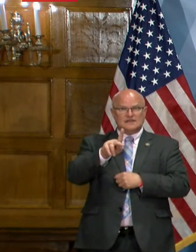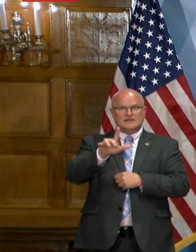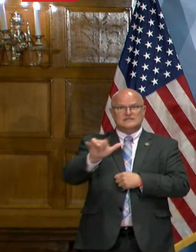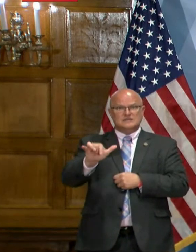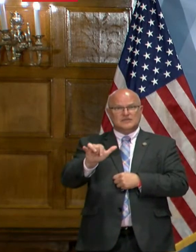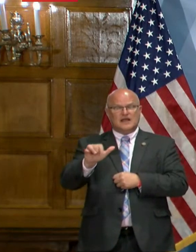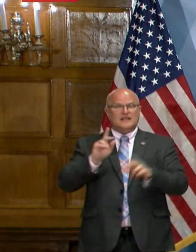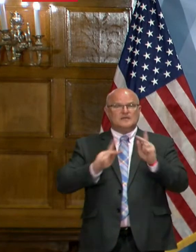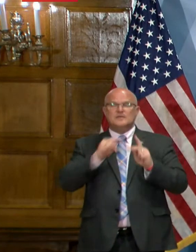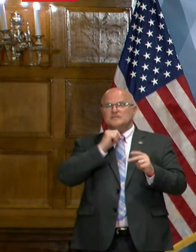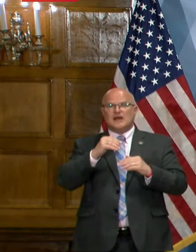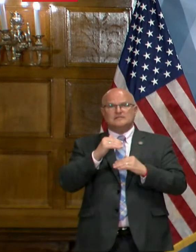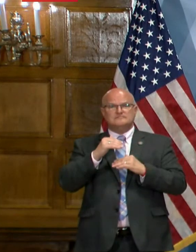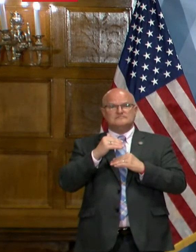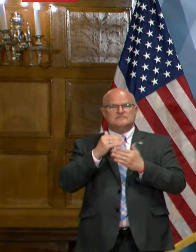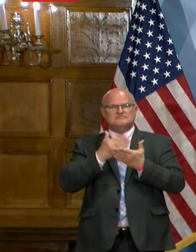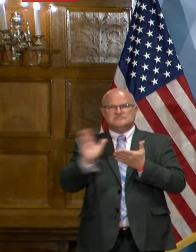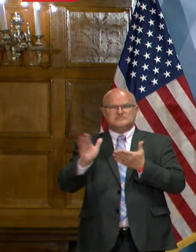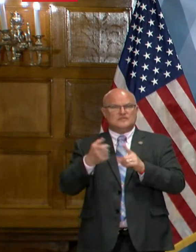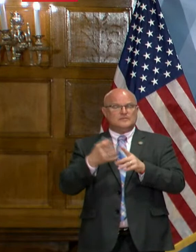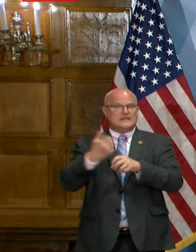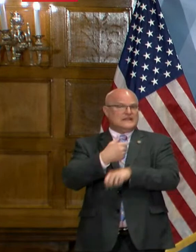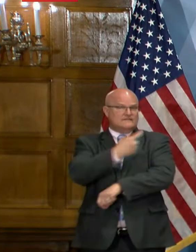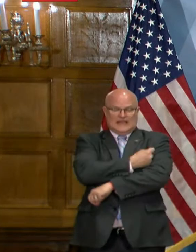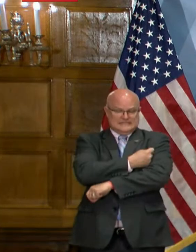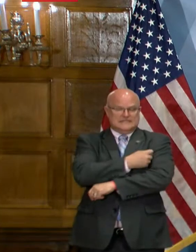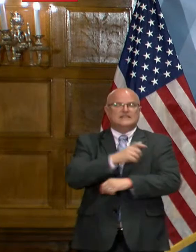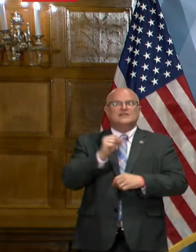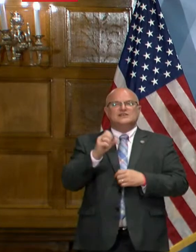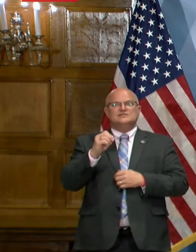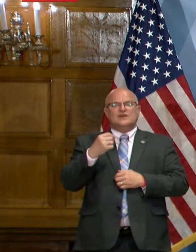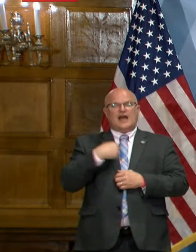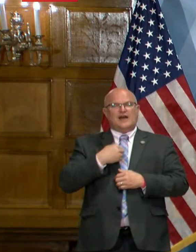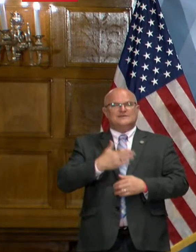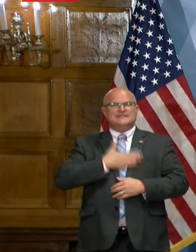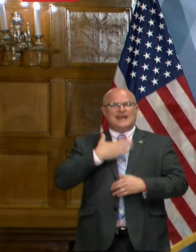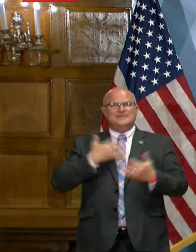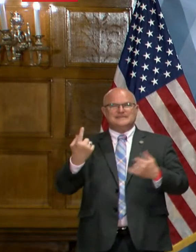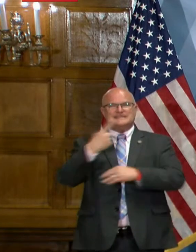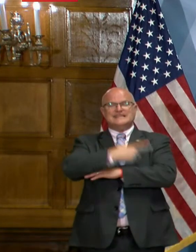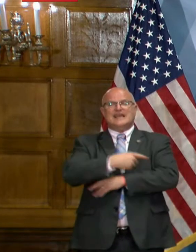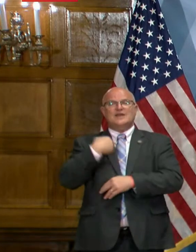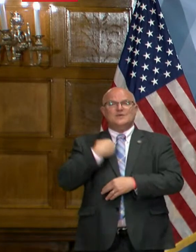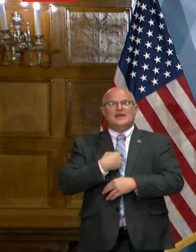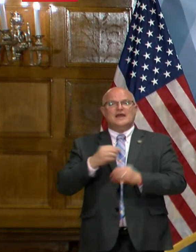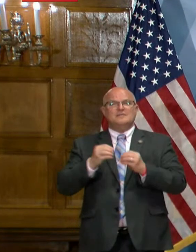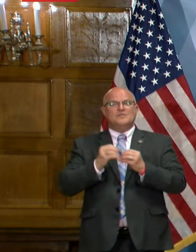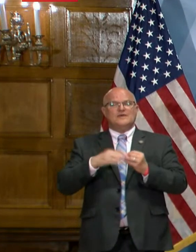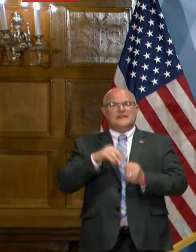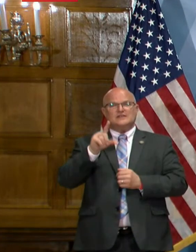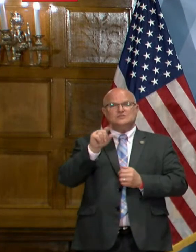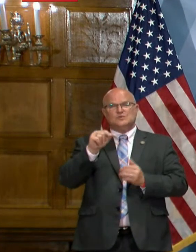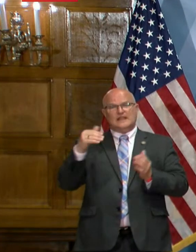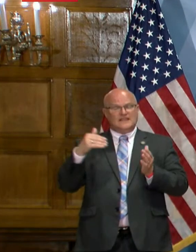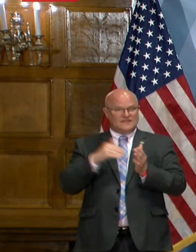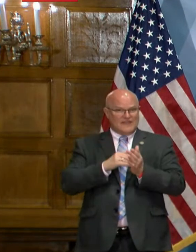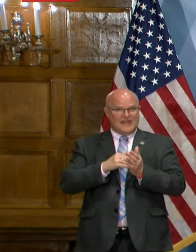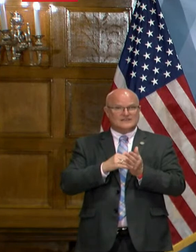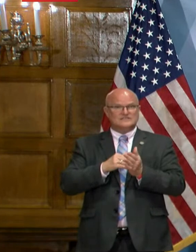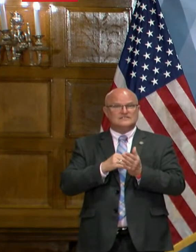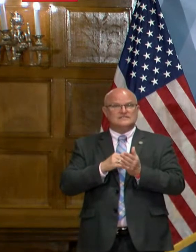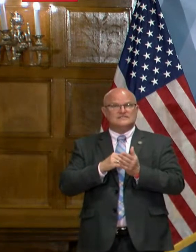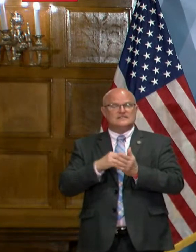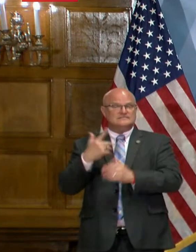everybody is not restricted from getting the vaccine. So I was pleased today that we had well over 20,000